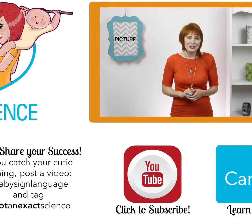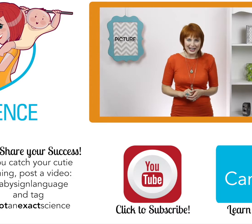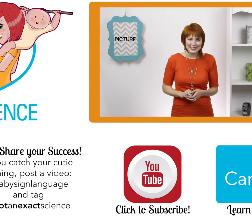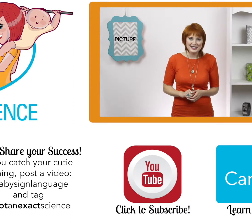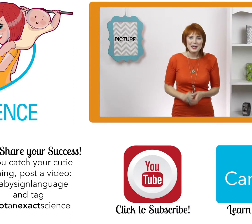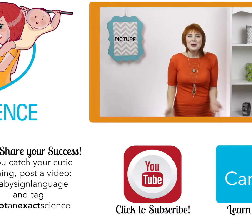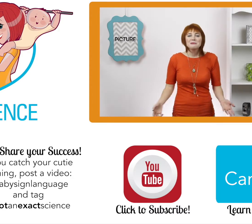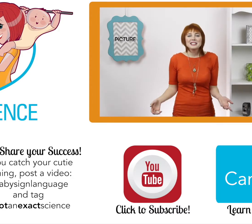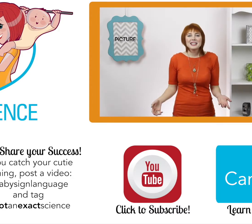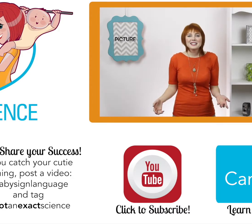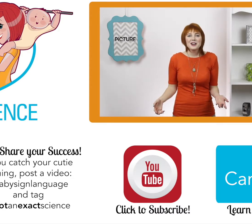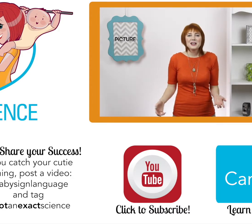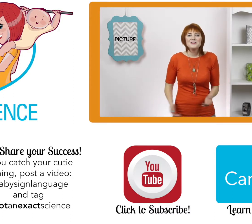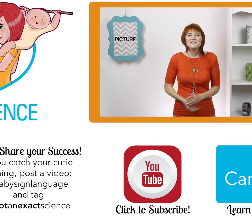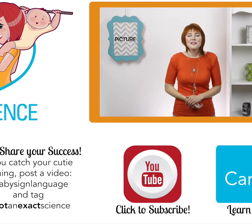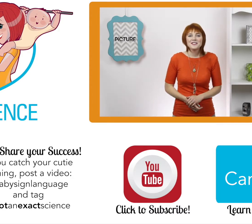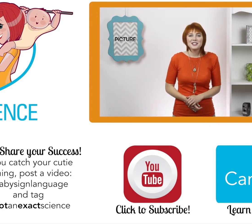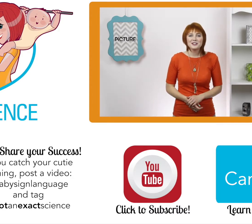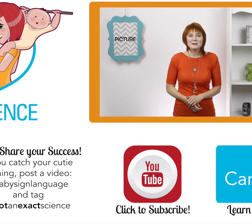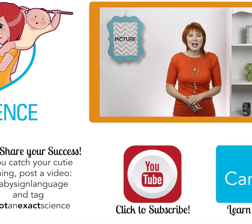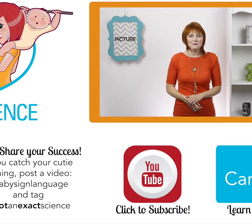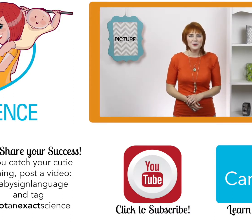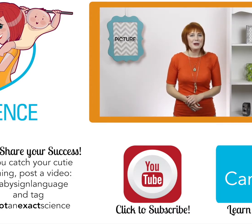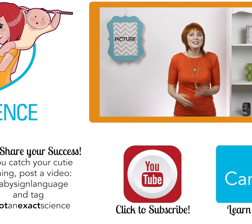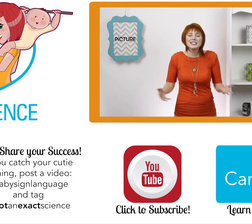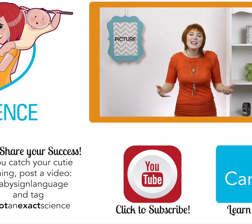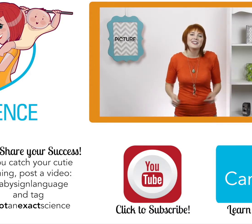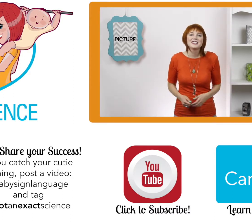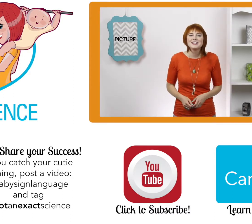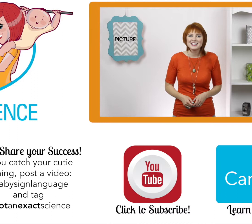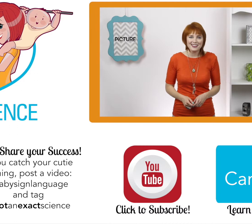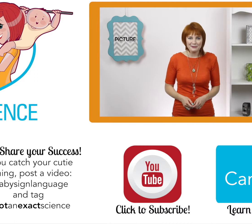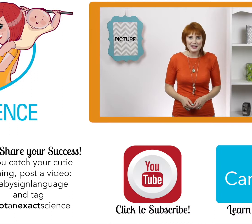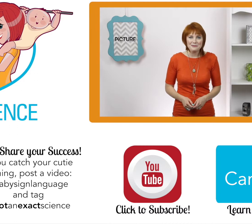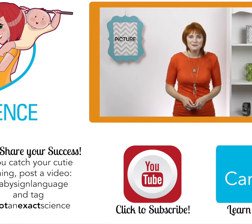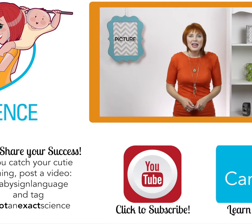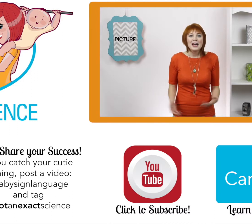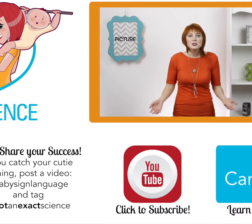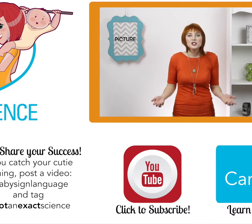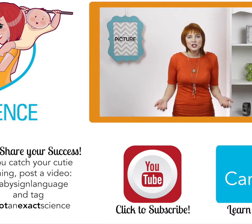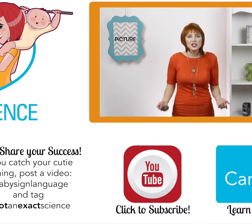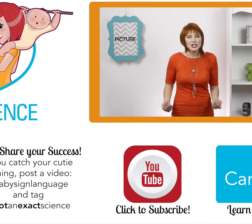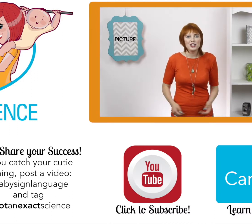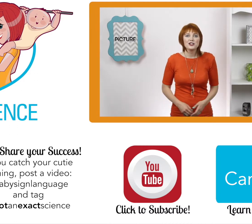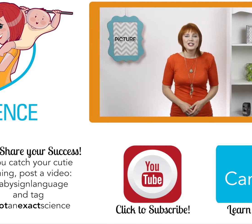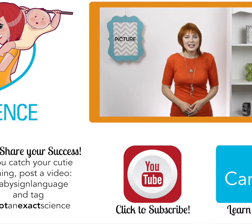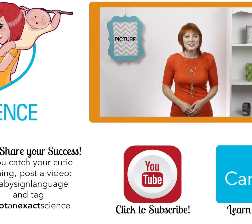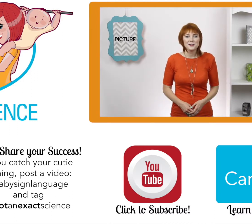your hands. Please let us know if you found this video to be helpful by clicking like or giving us a thumbs up. And be sure to share your signing stories